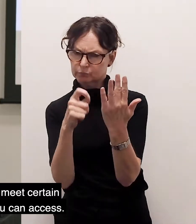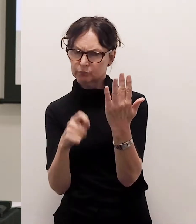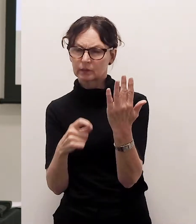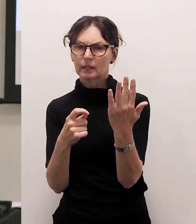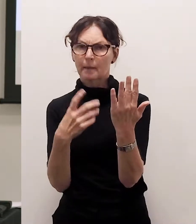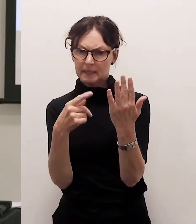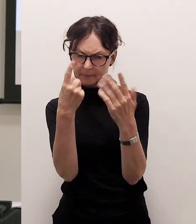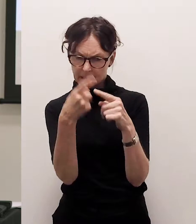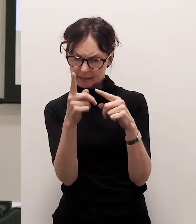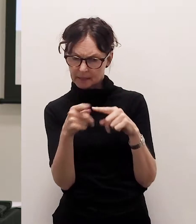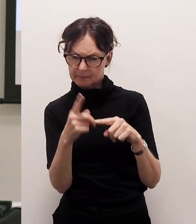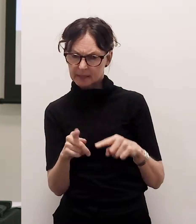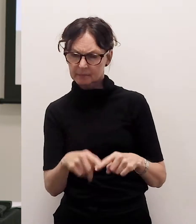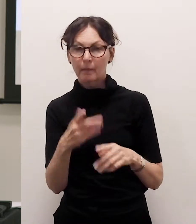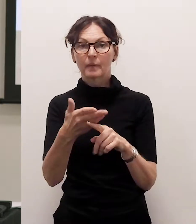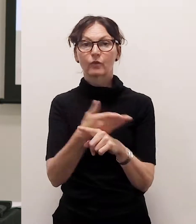you can access.